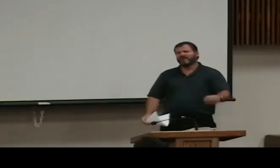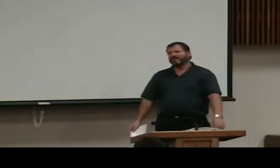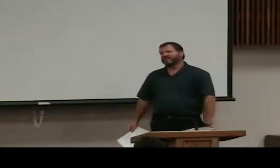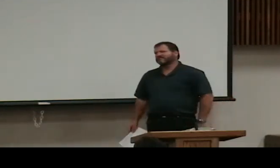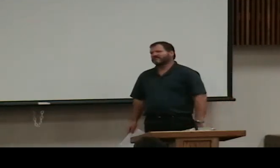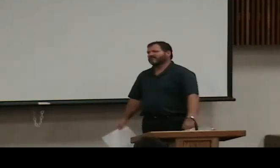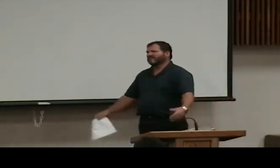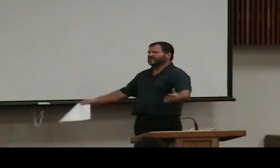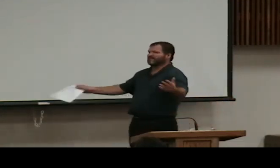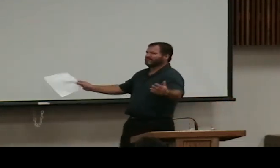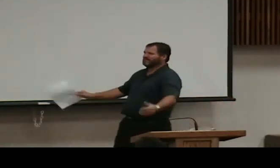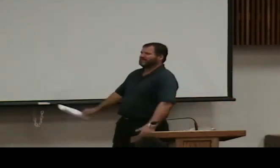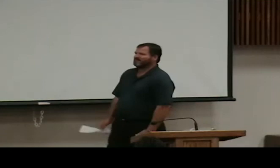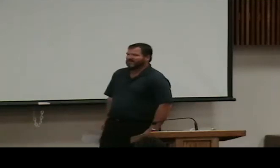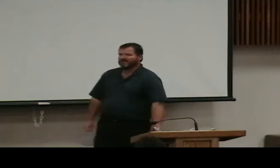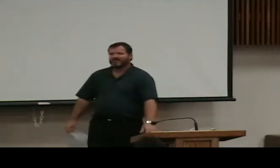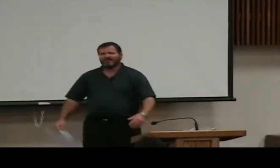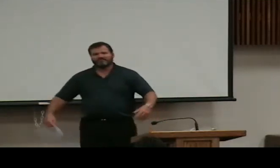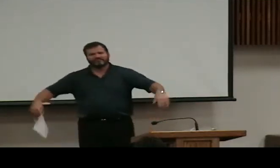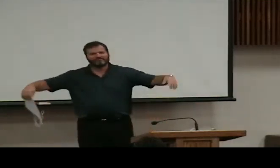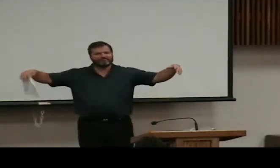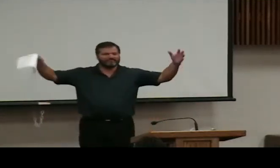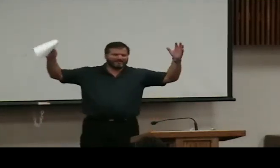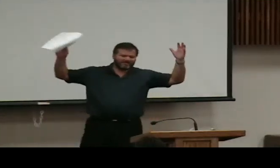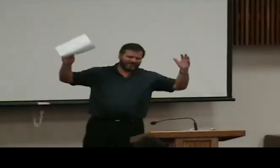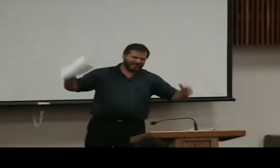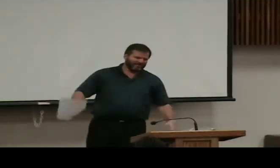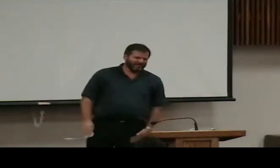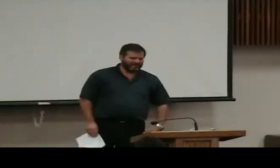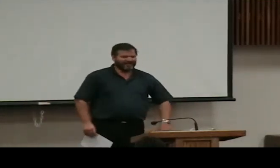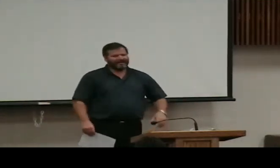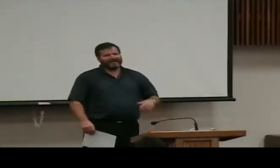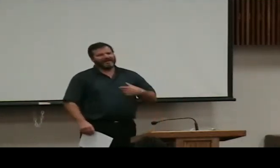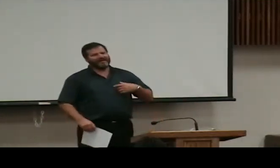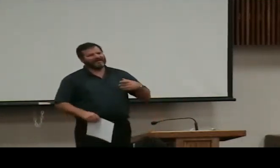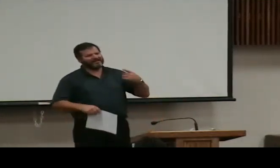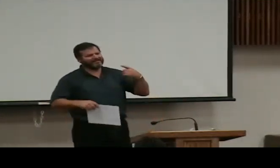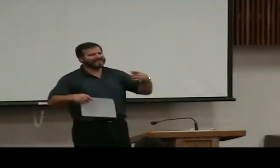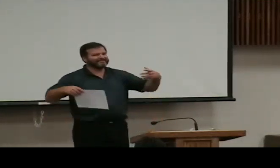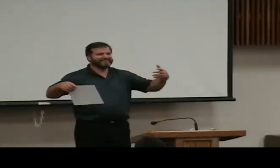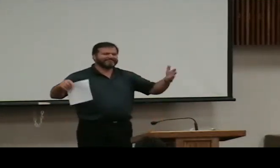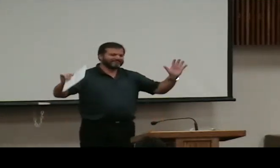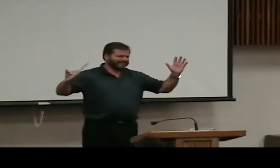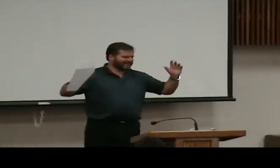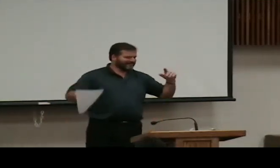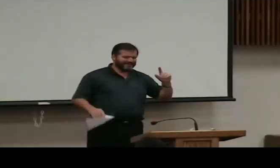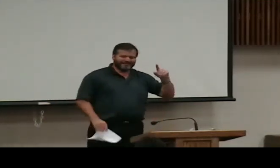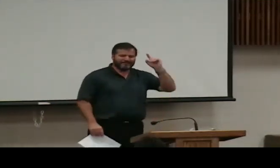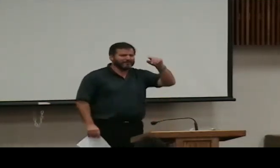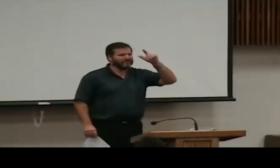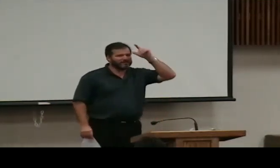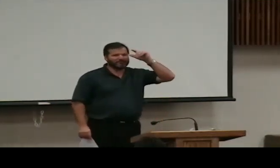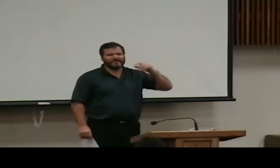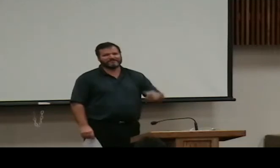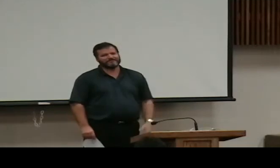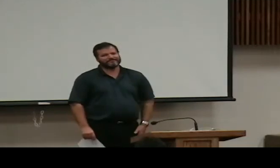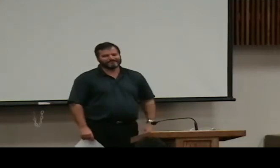I like this paper. I owe all this money just when I don't have any money. I want to go to school. And it's all come to an end. I can't go to